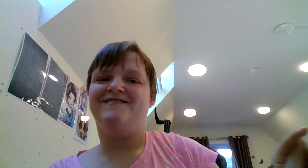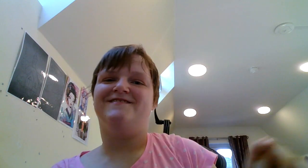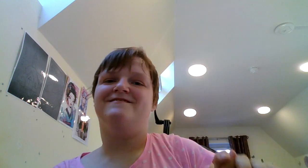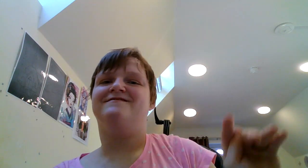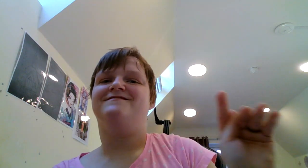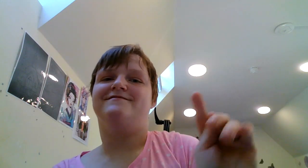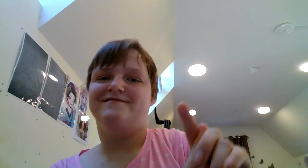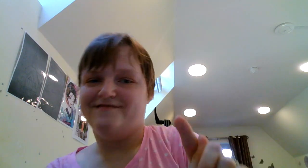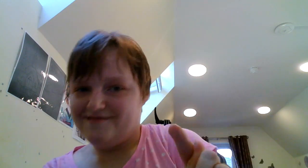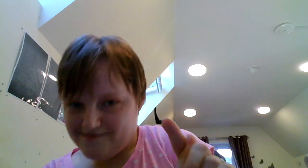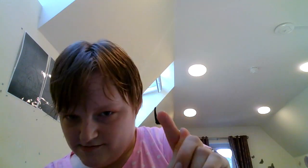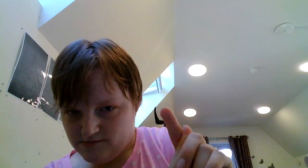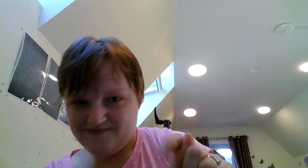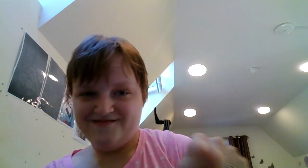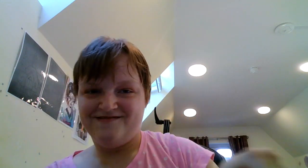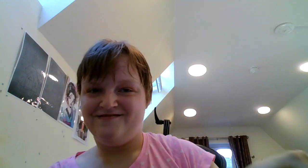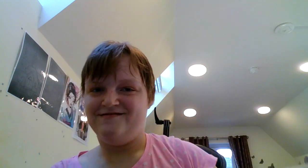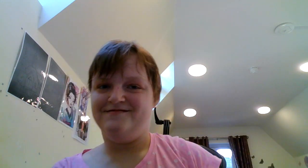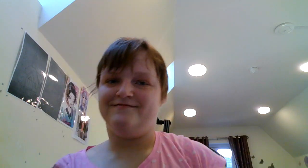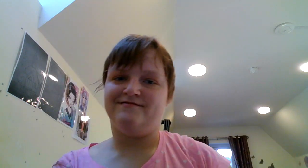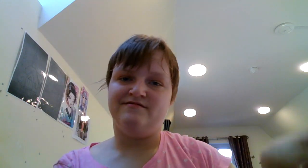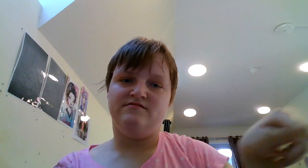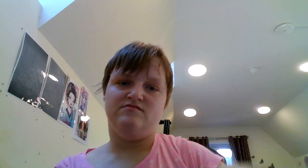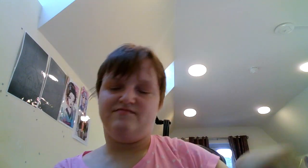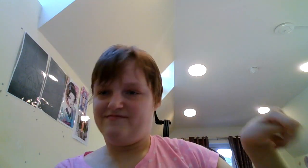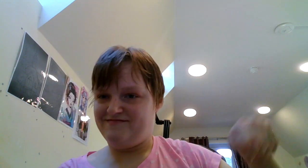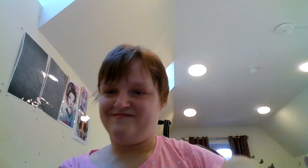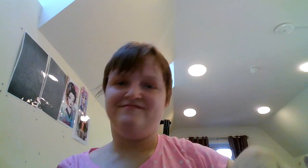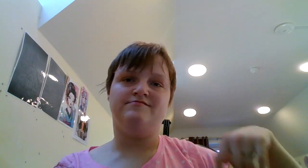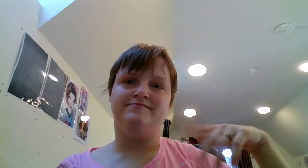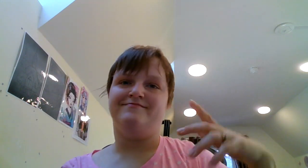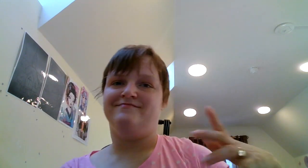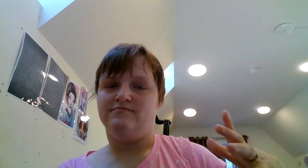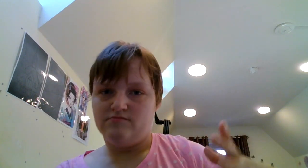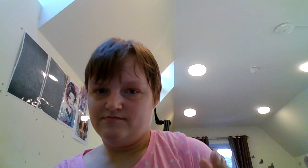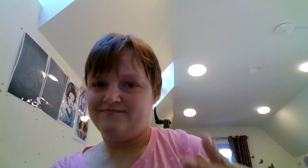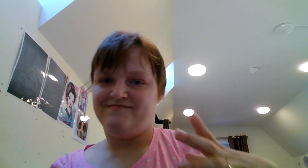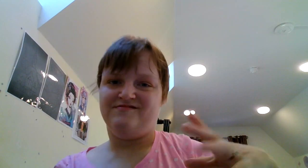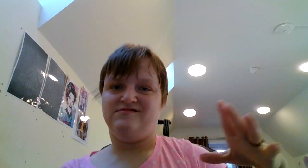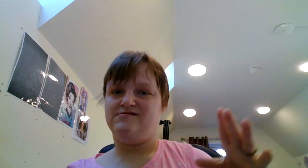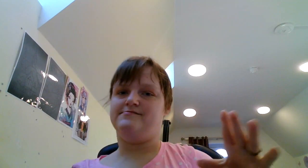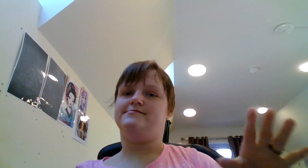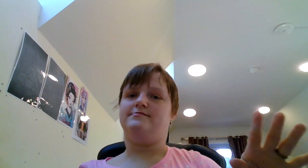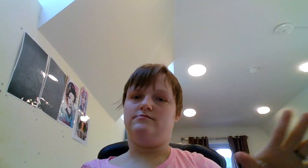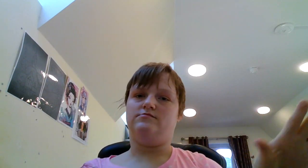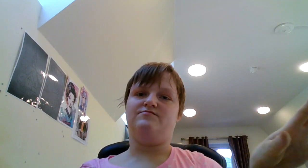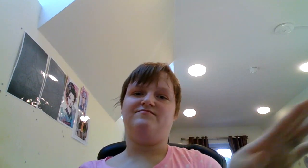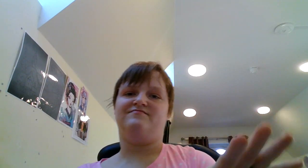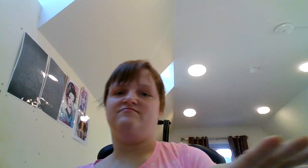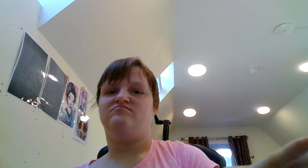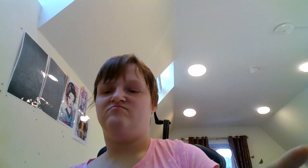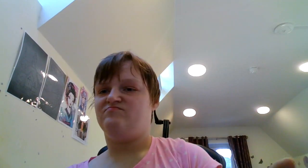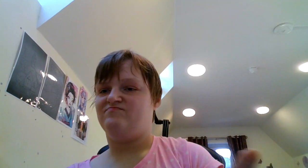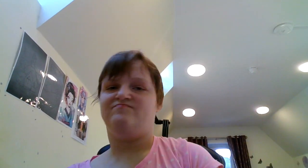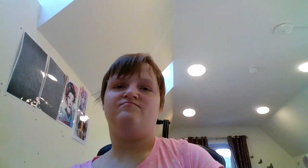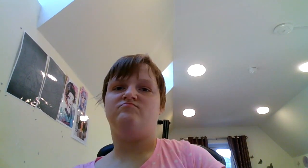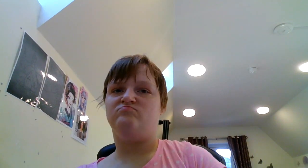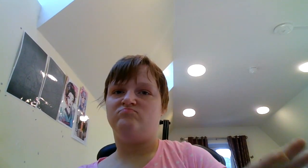1922, Leonard Thompson, a 14-year-old boy dying from type 1 diabetes, became the first person